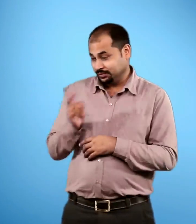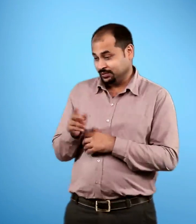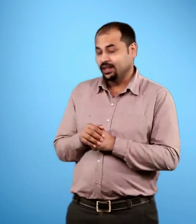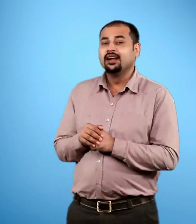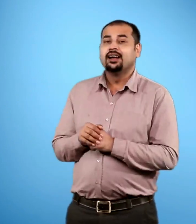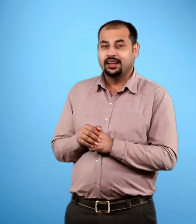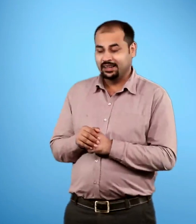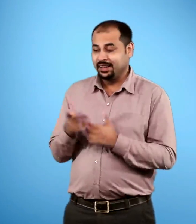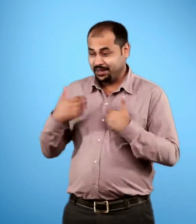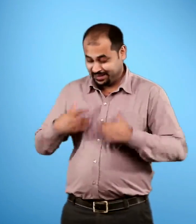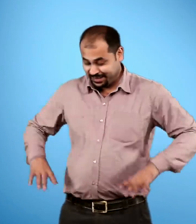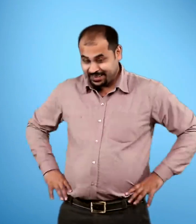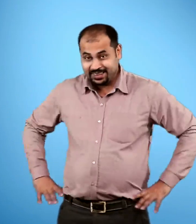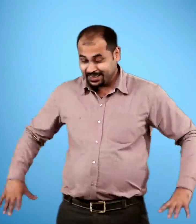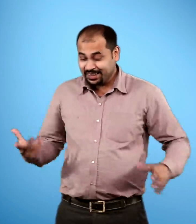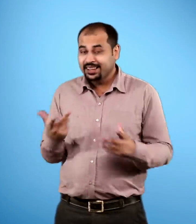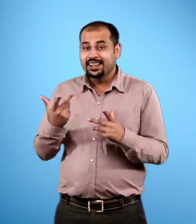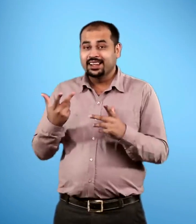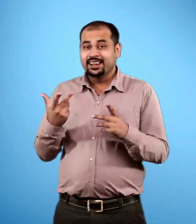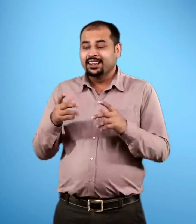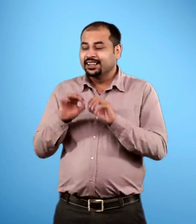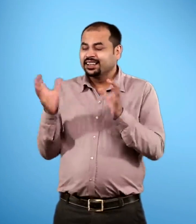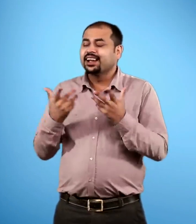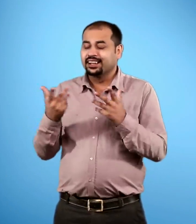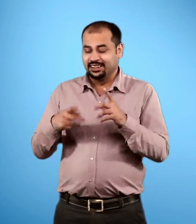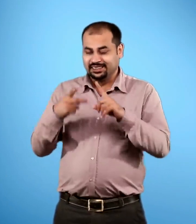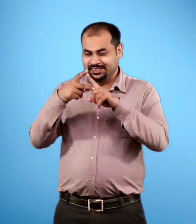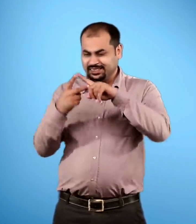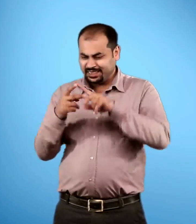Isha replies, "My mother made this pattern."